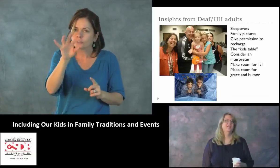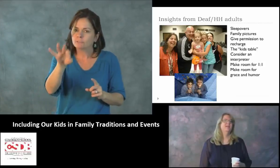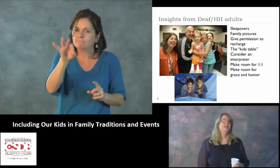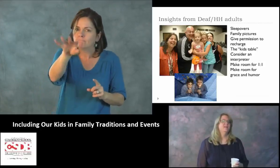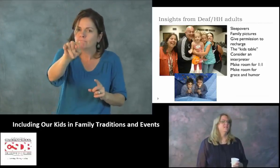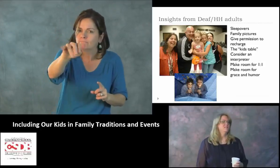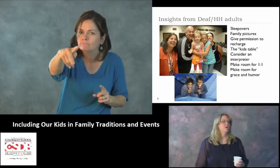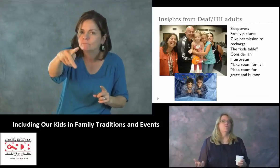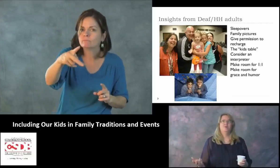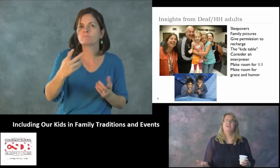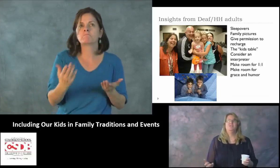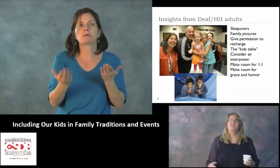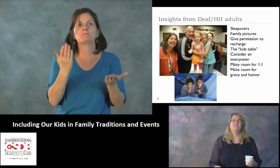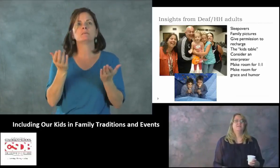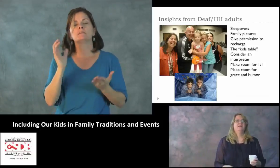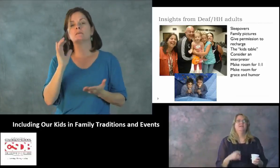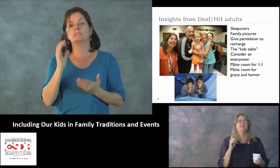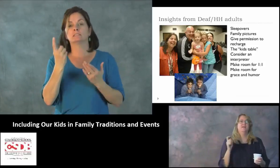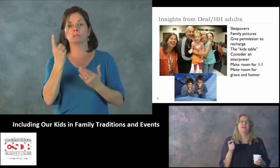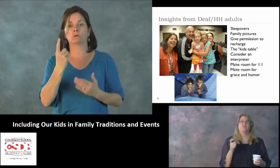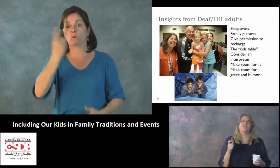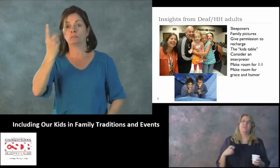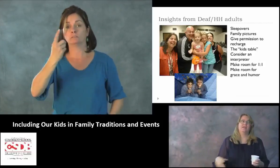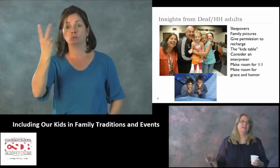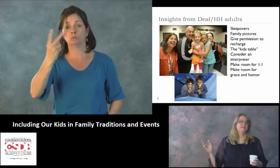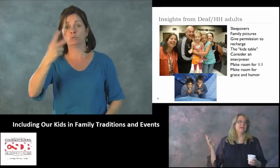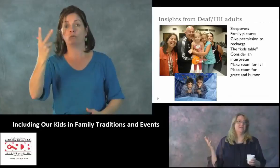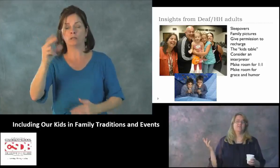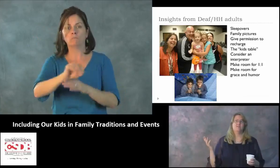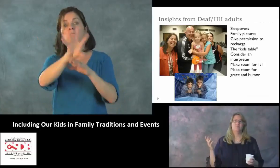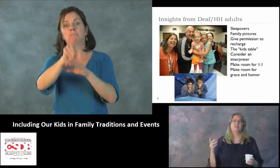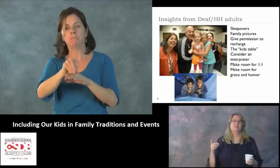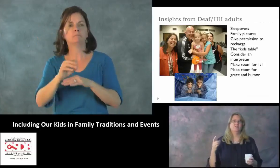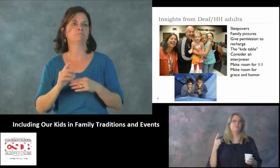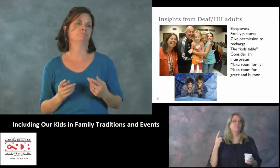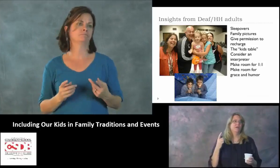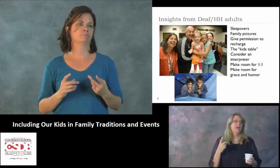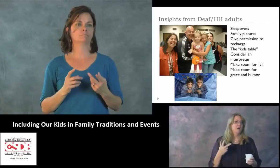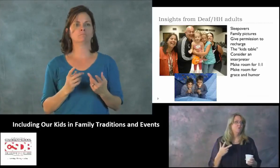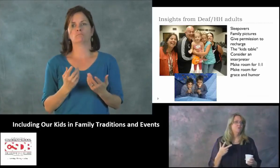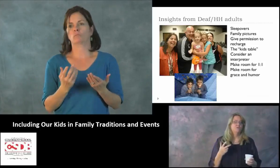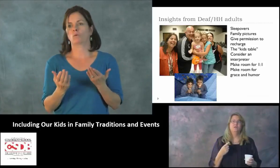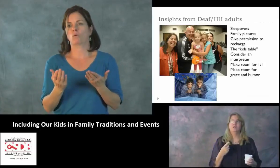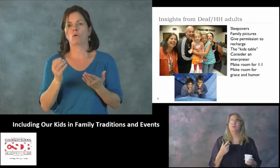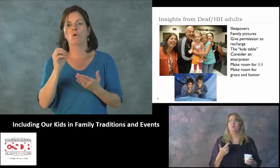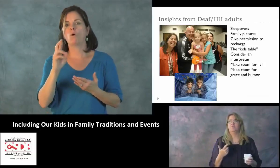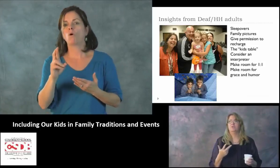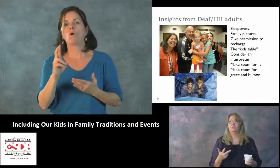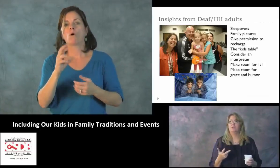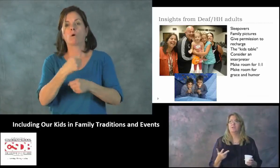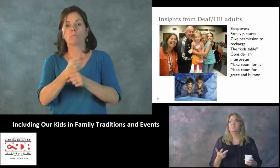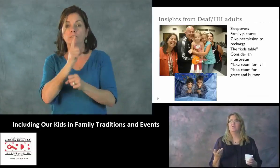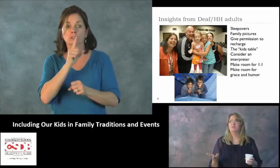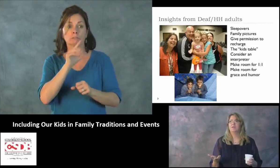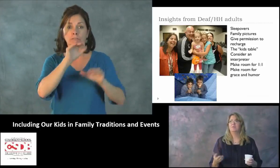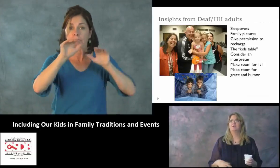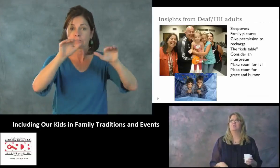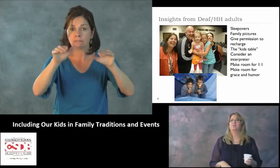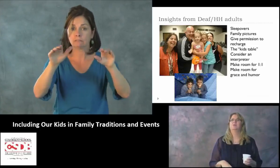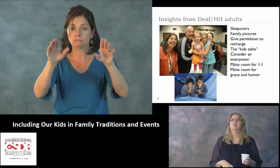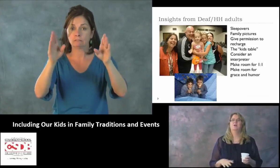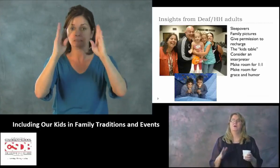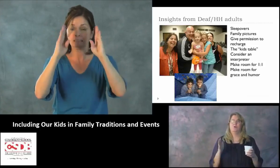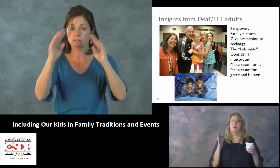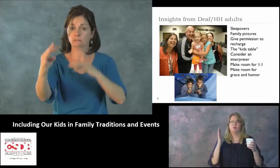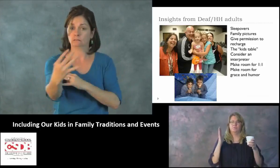picture. So it's just a little extra thing to have someone do a count, 1, 2, 3, we're going to take the